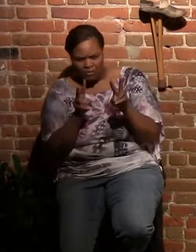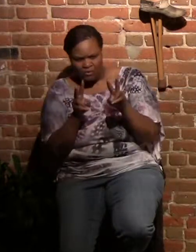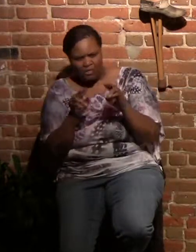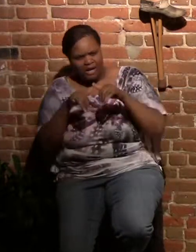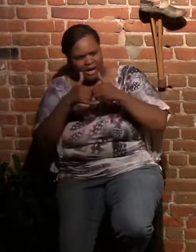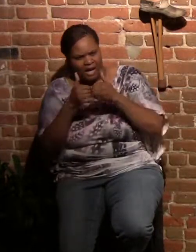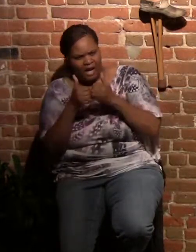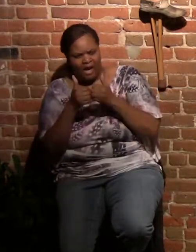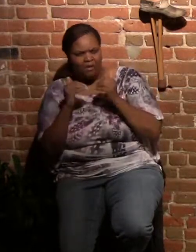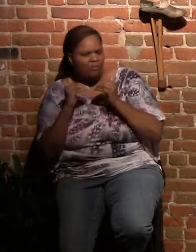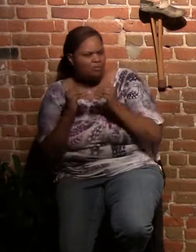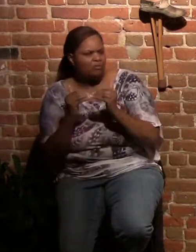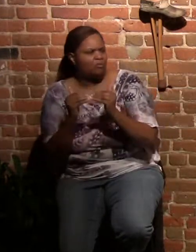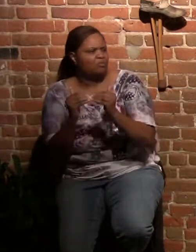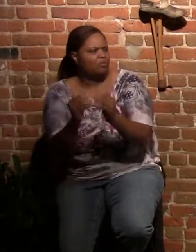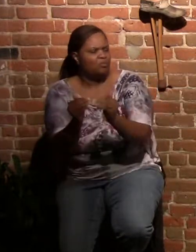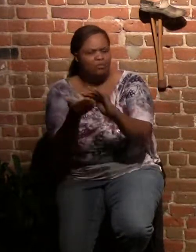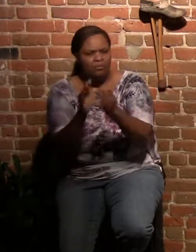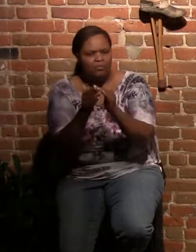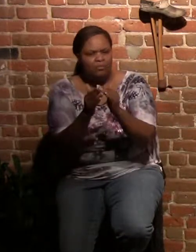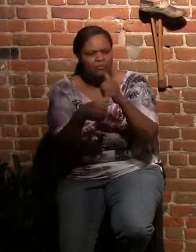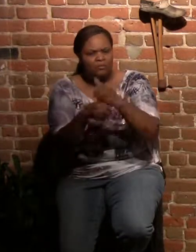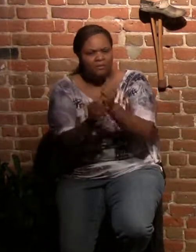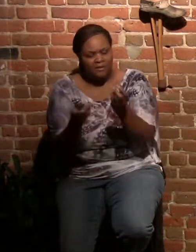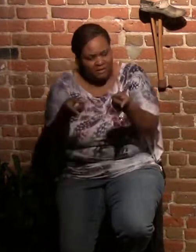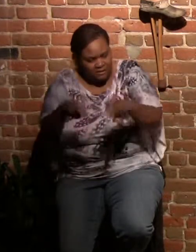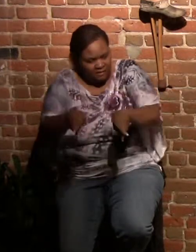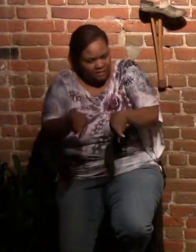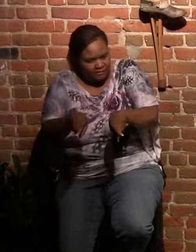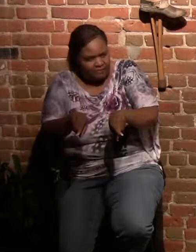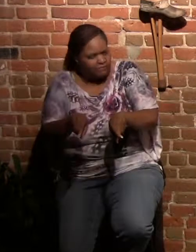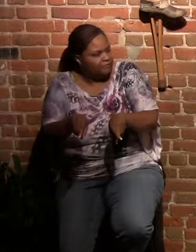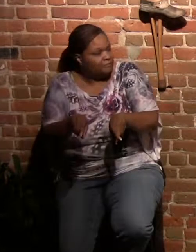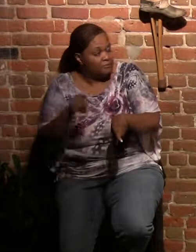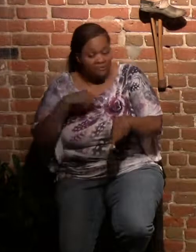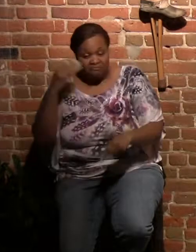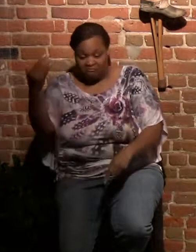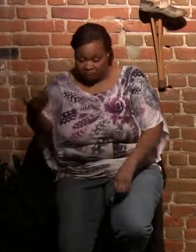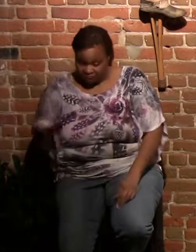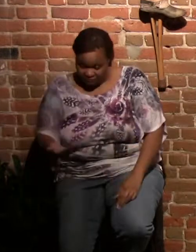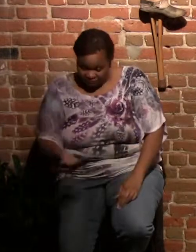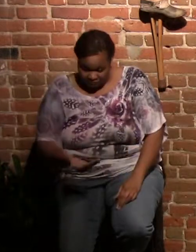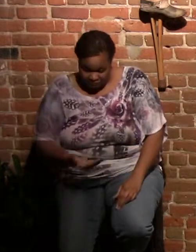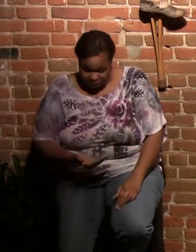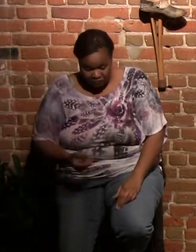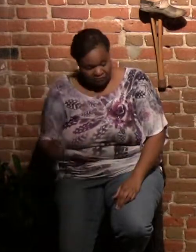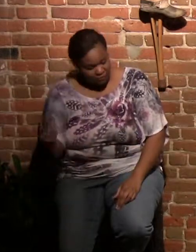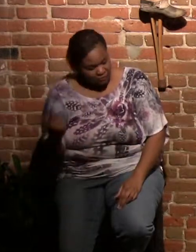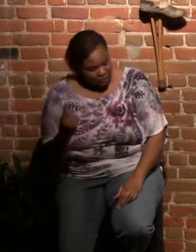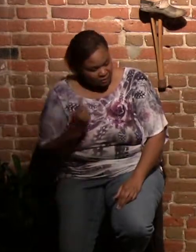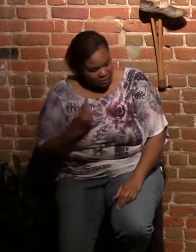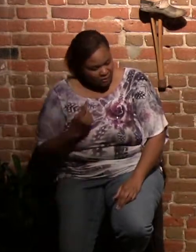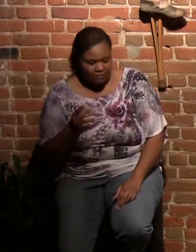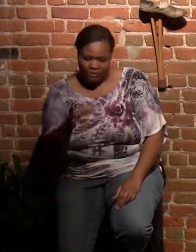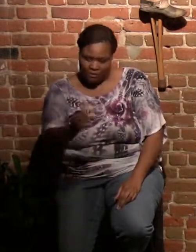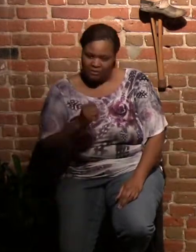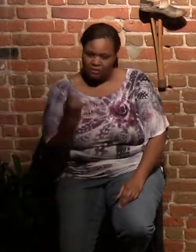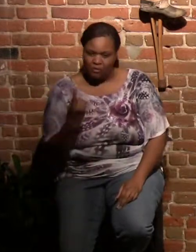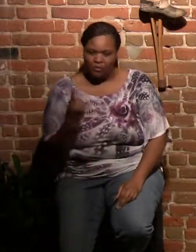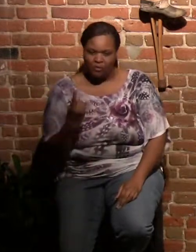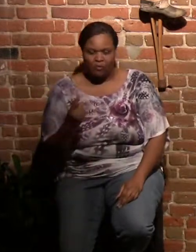in our community and make things happen. So I invite you to come to the festival and get your very own